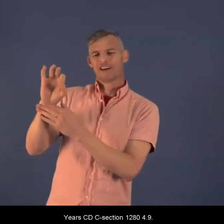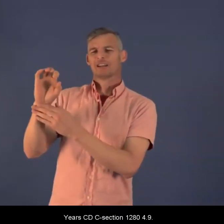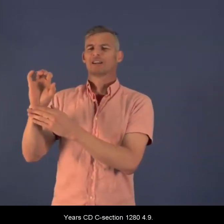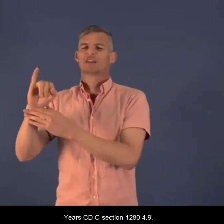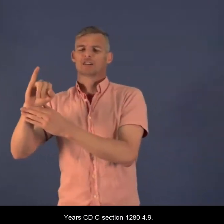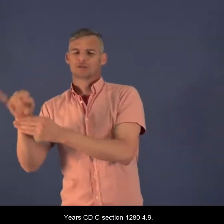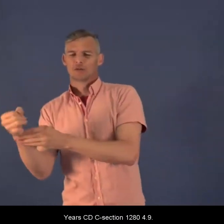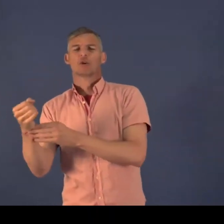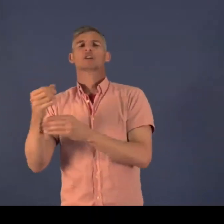12804.9J.